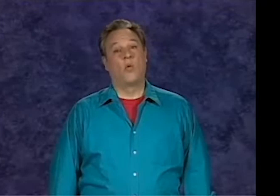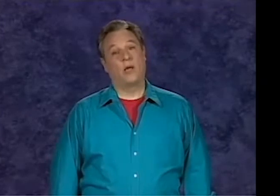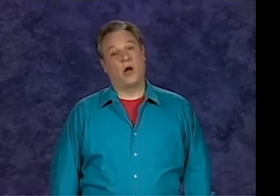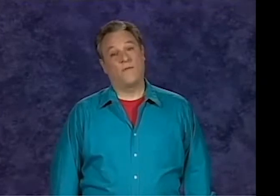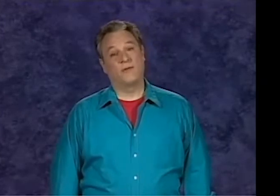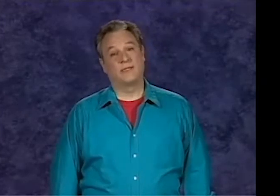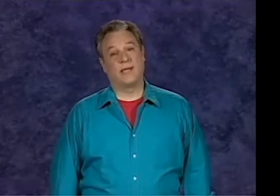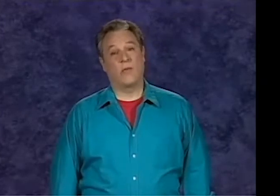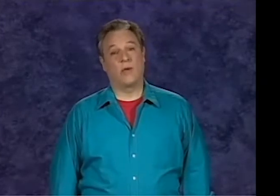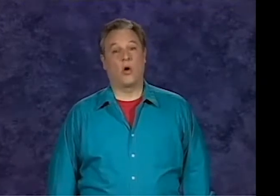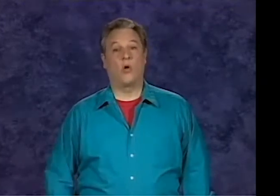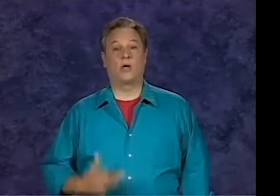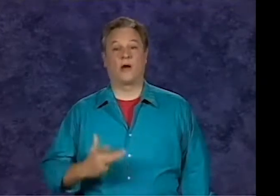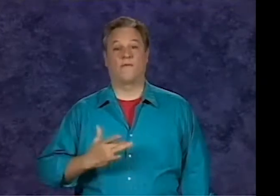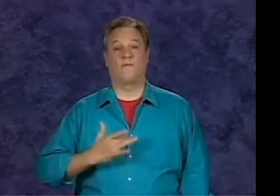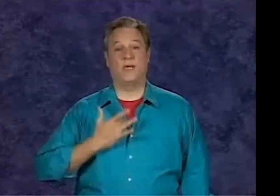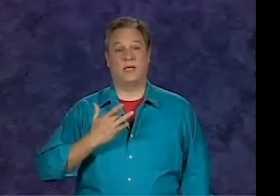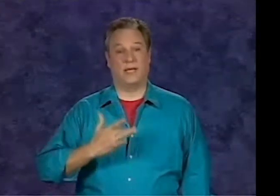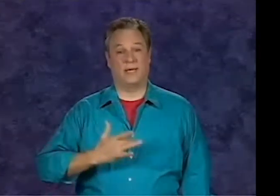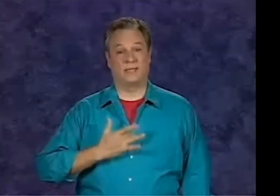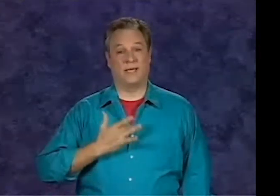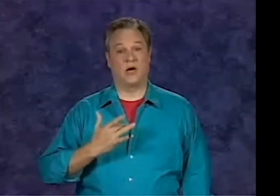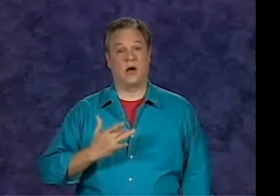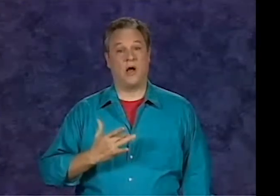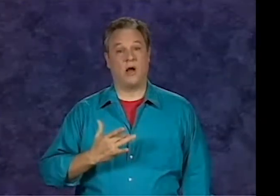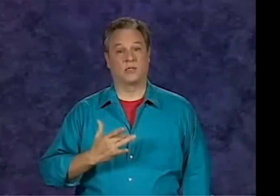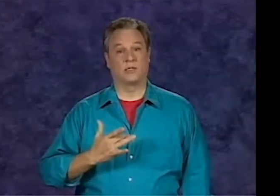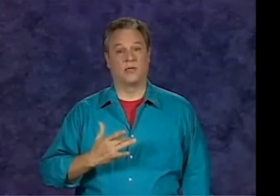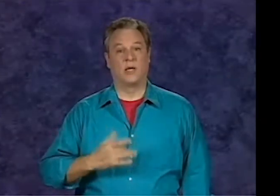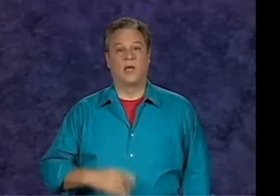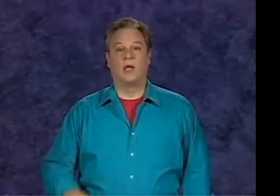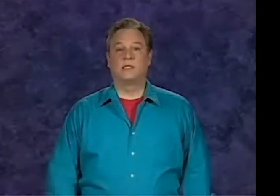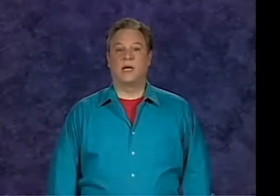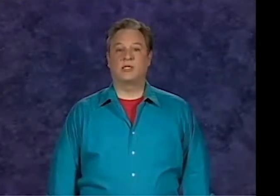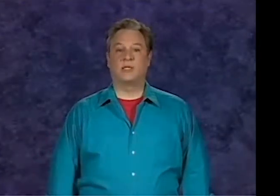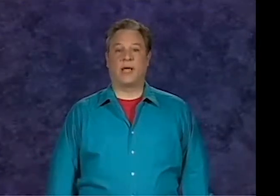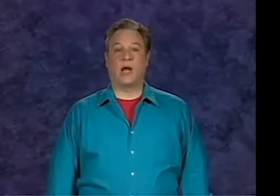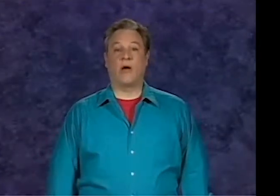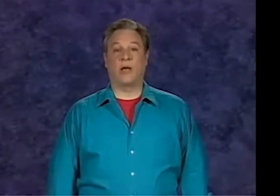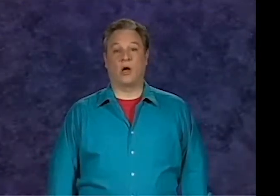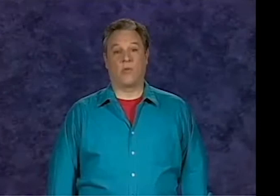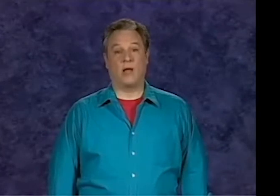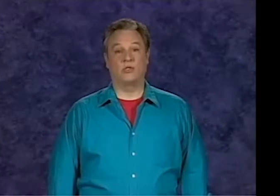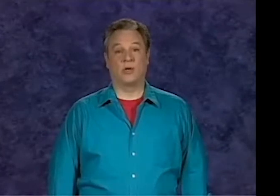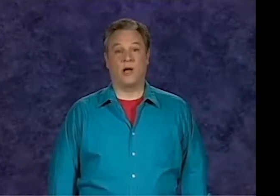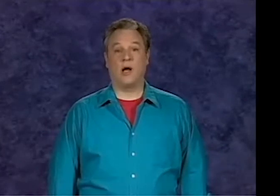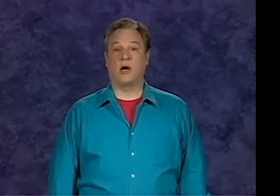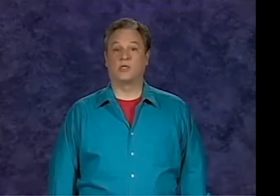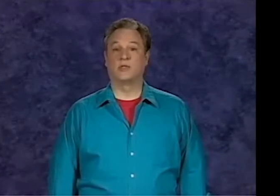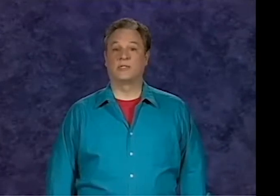We often say we hold our feelings in our heart. Touch the area around your heart to